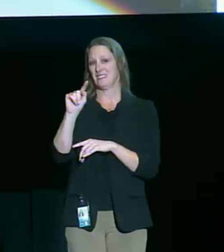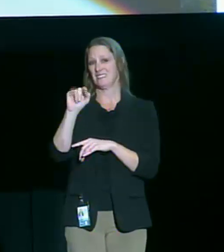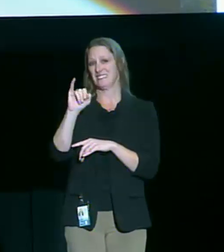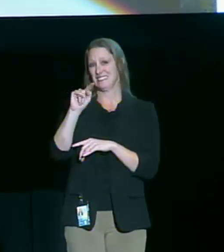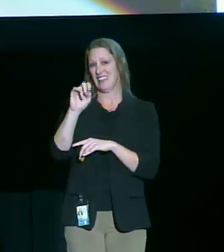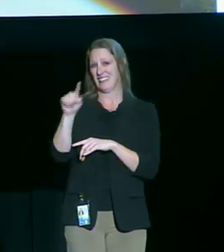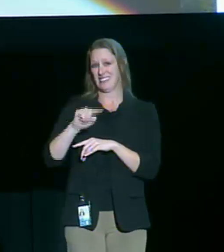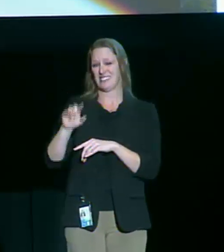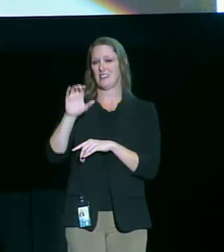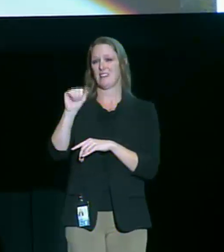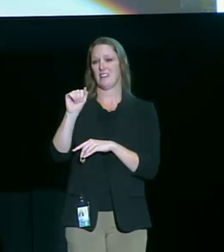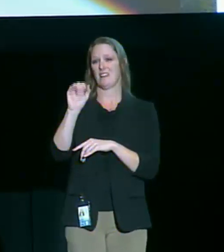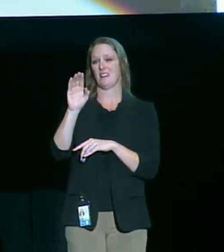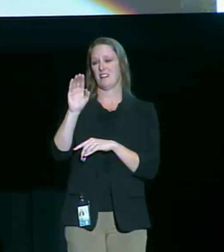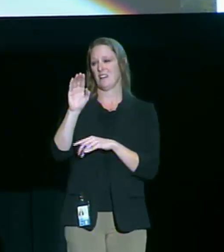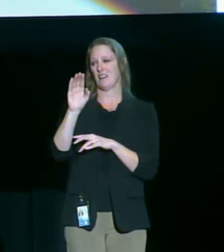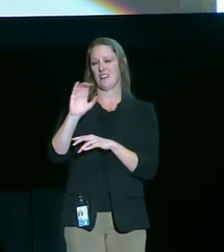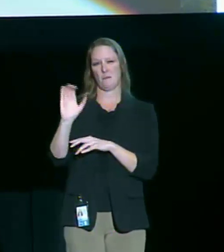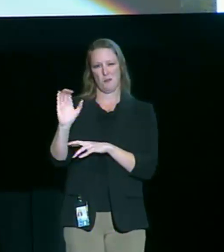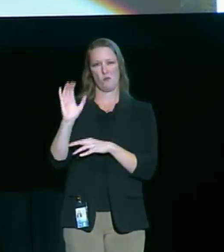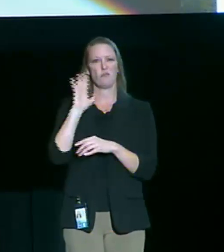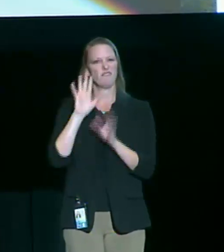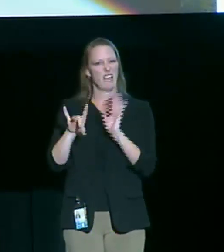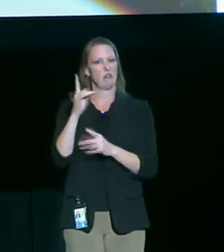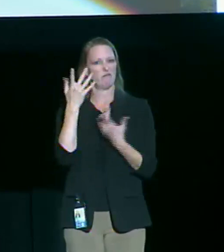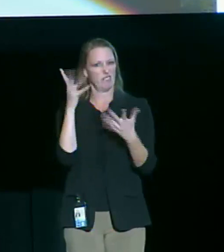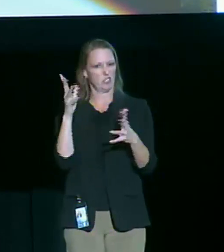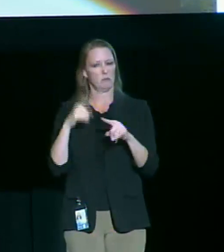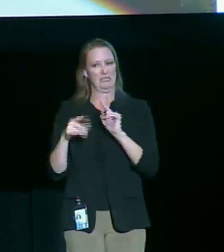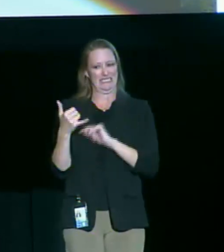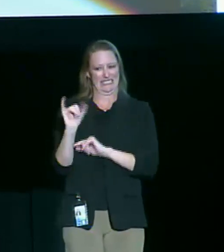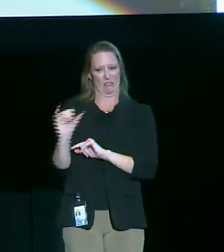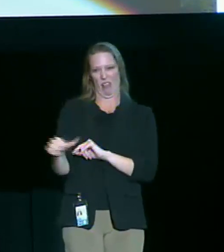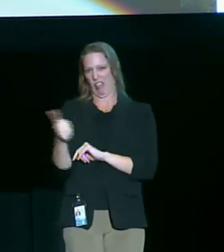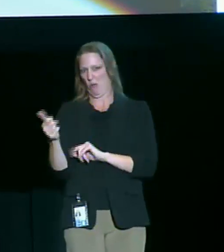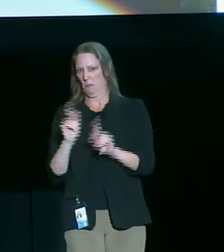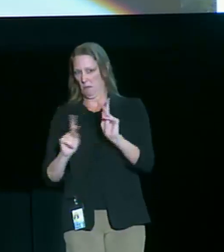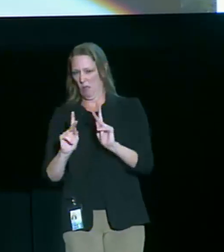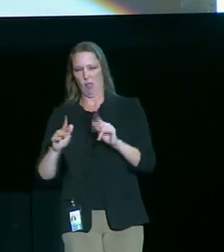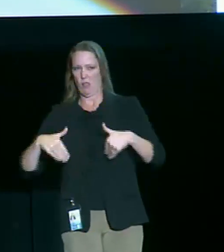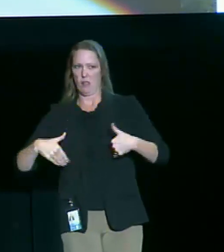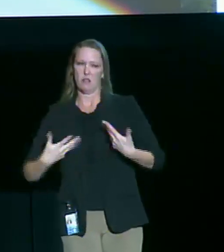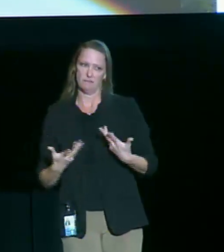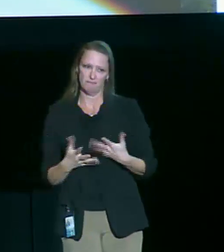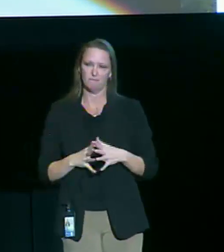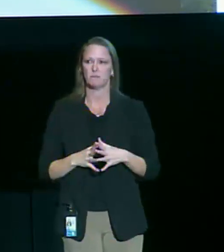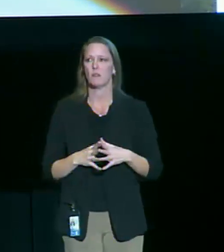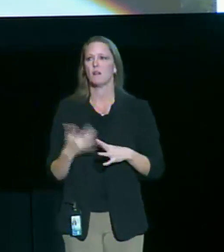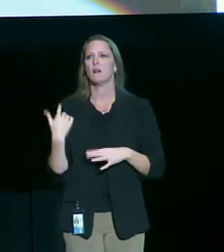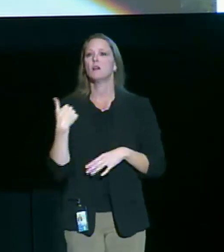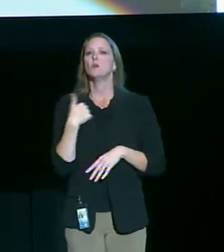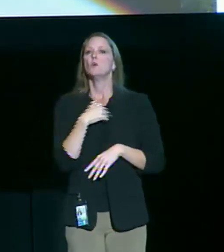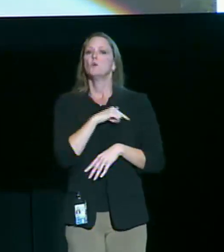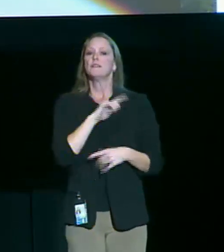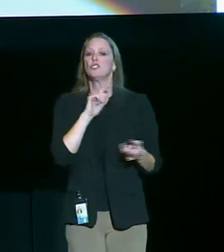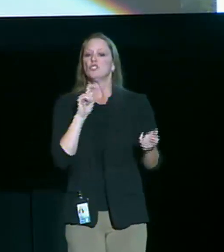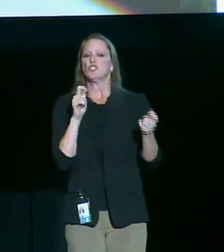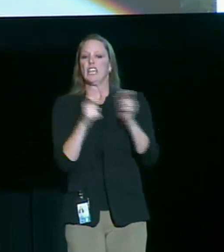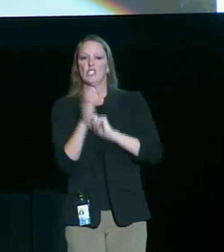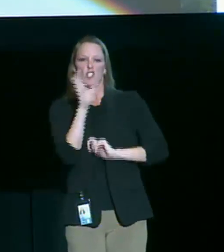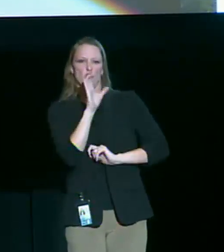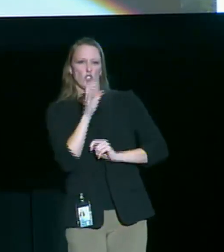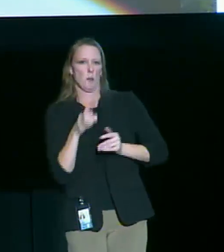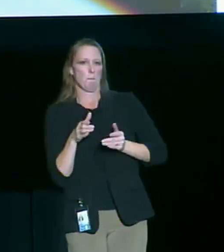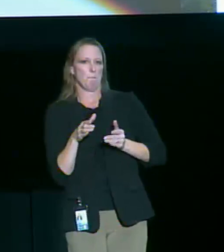still have our other two victims yet to be found. And at this point, we've changed our search